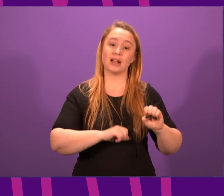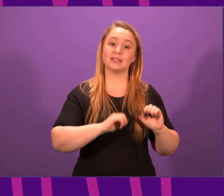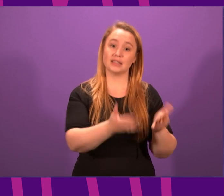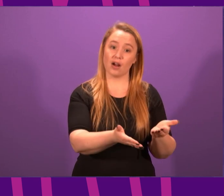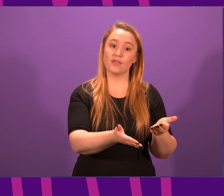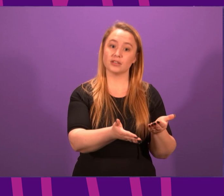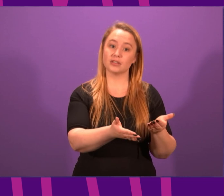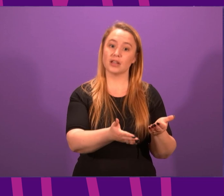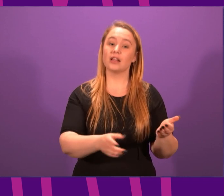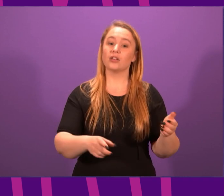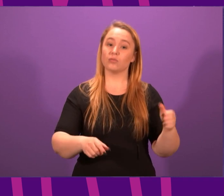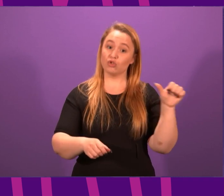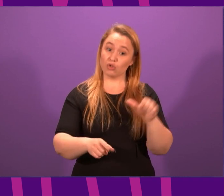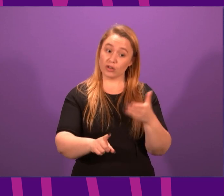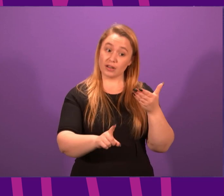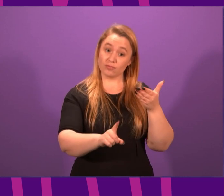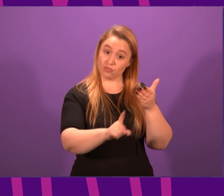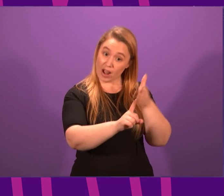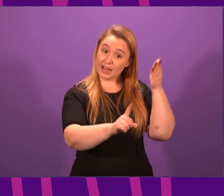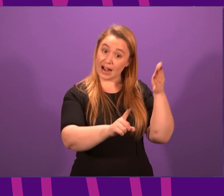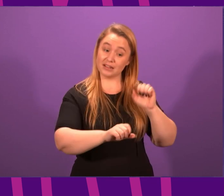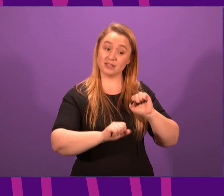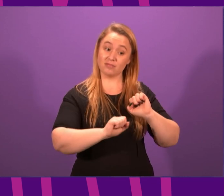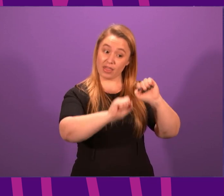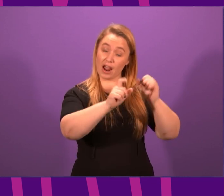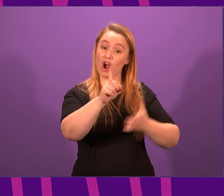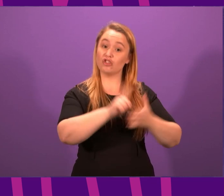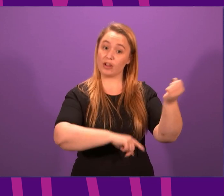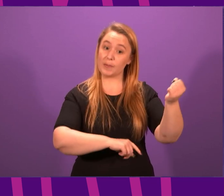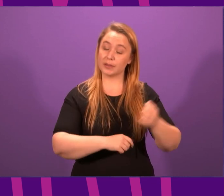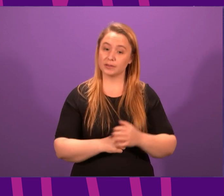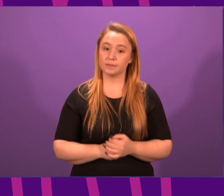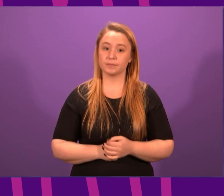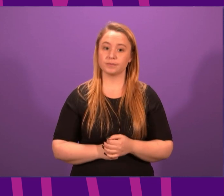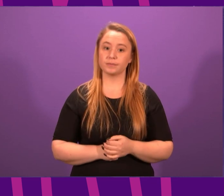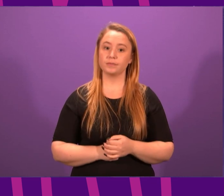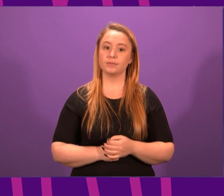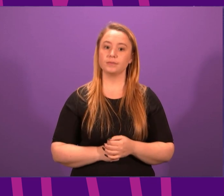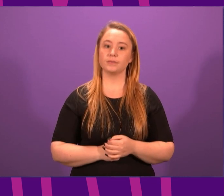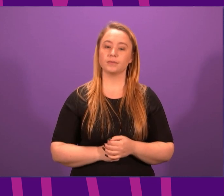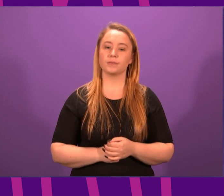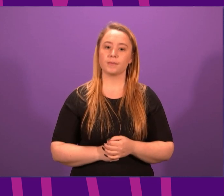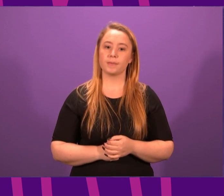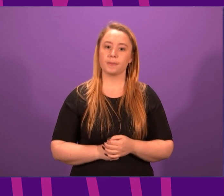should recognise what they're achieving. Let me turn, before I finish, to the question of